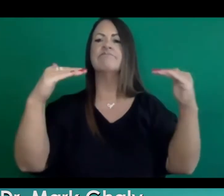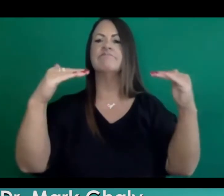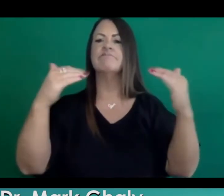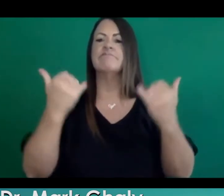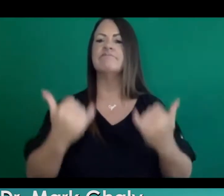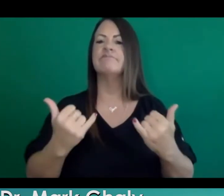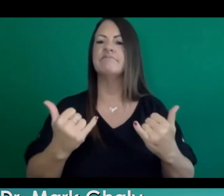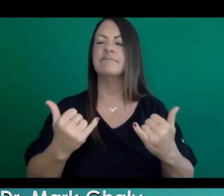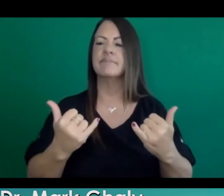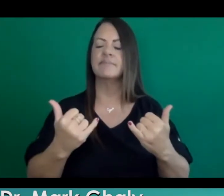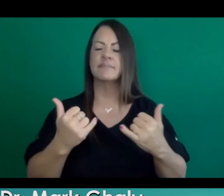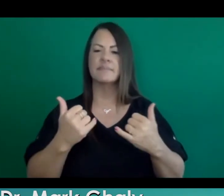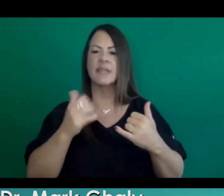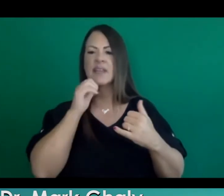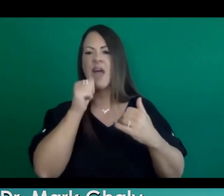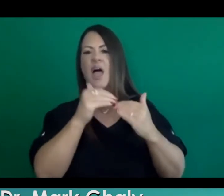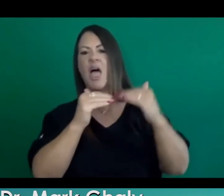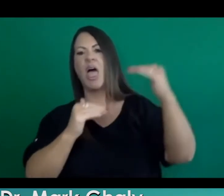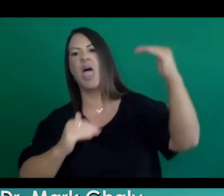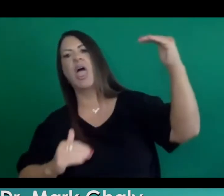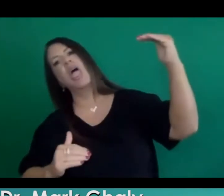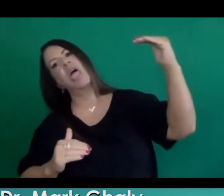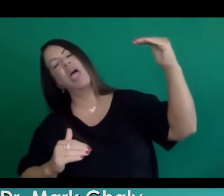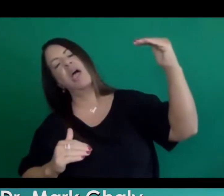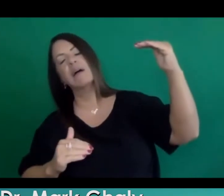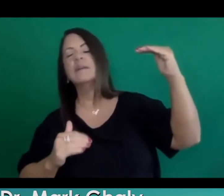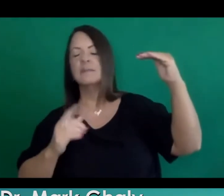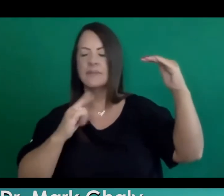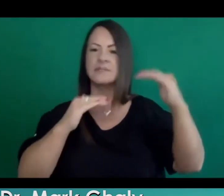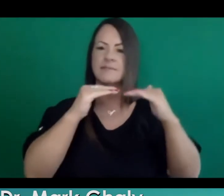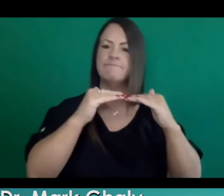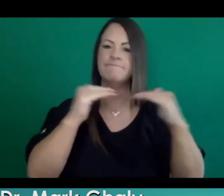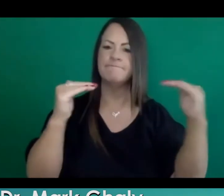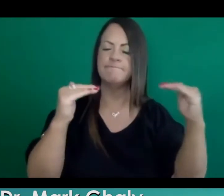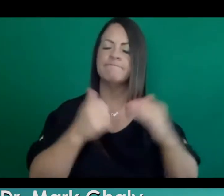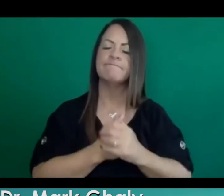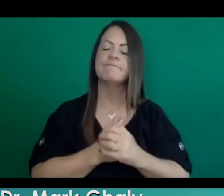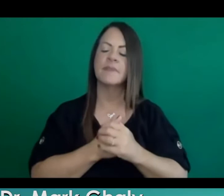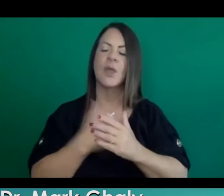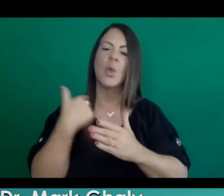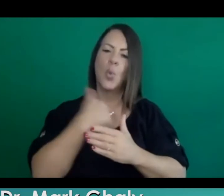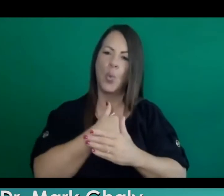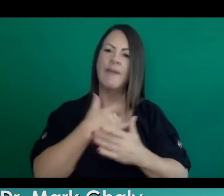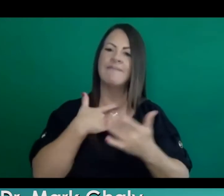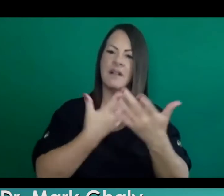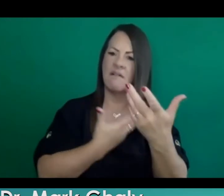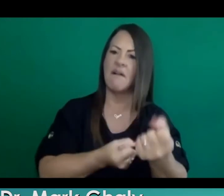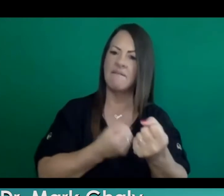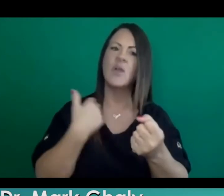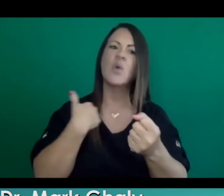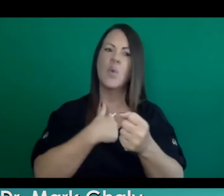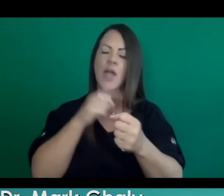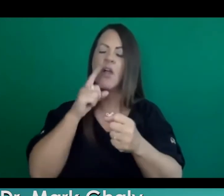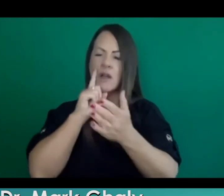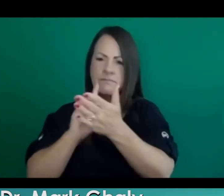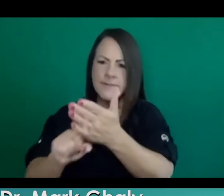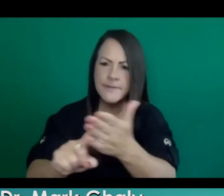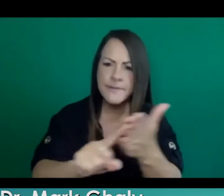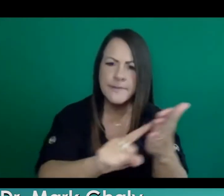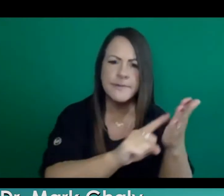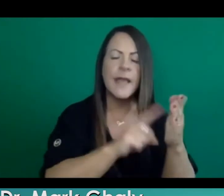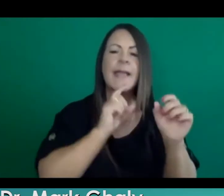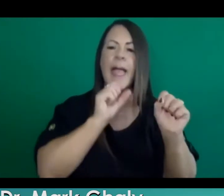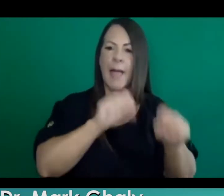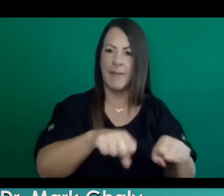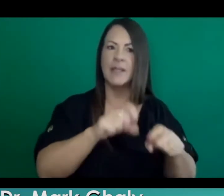looking forward to that equilibrium point where we can begin to feel confident that we're tracking and able to trace and